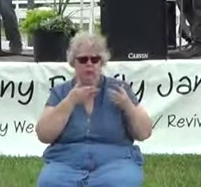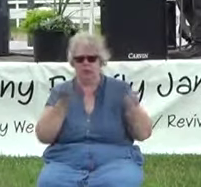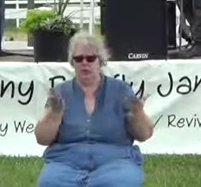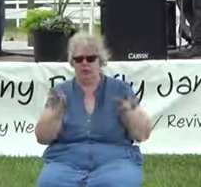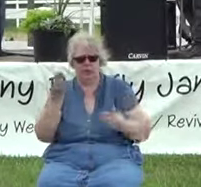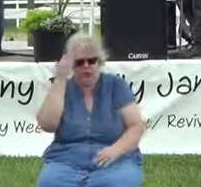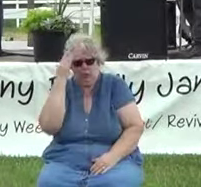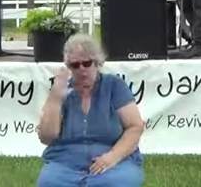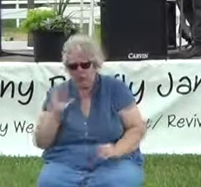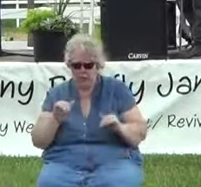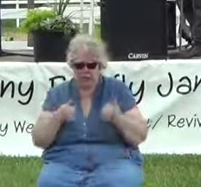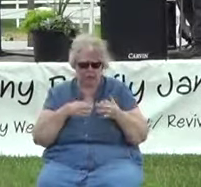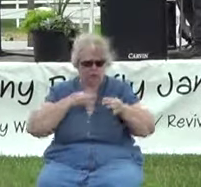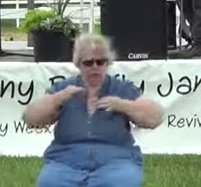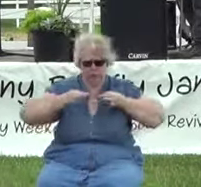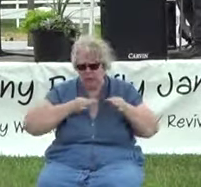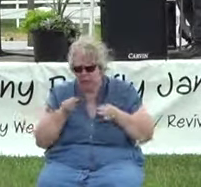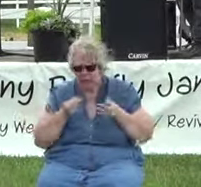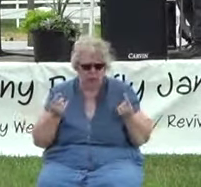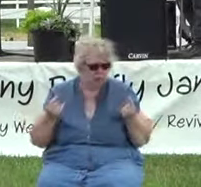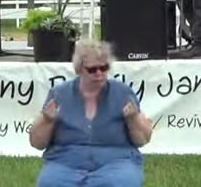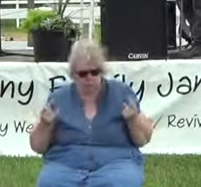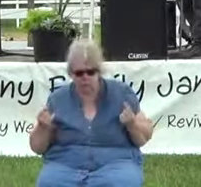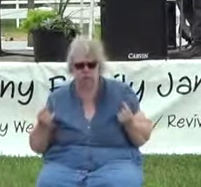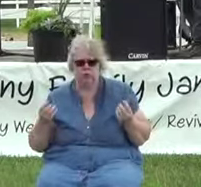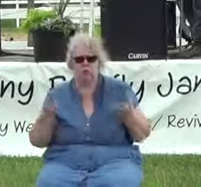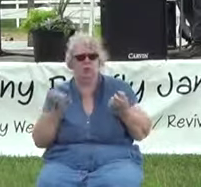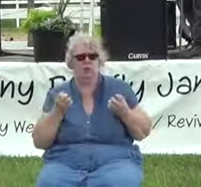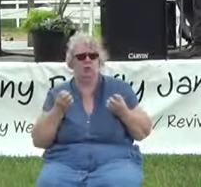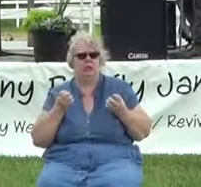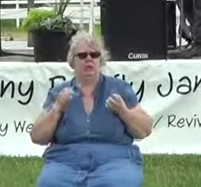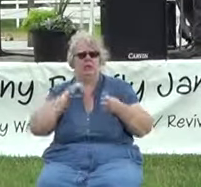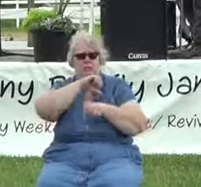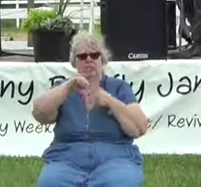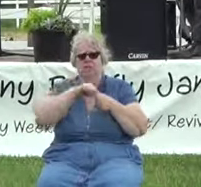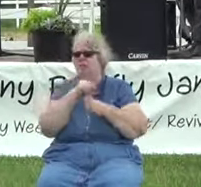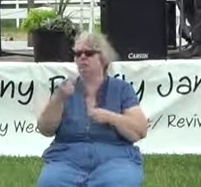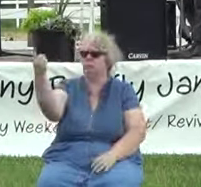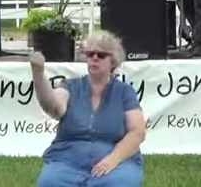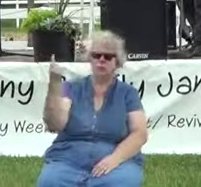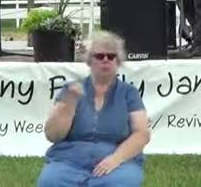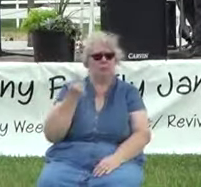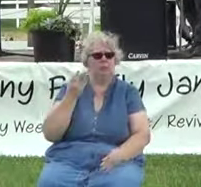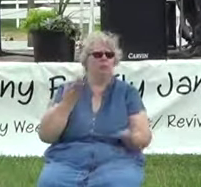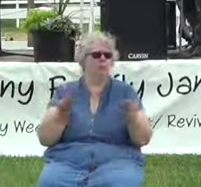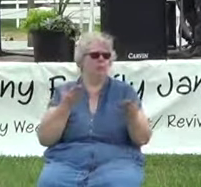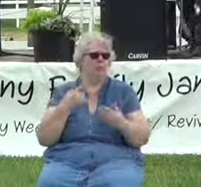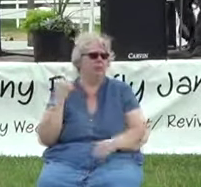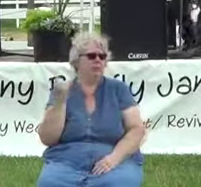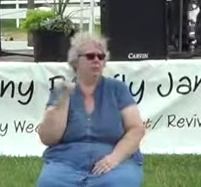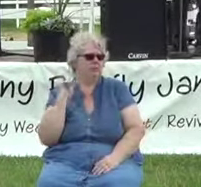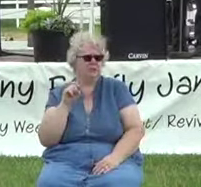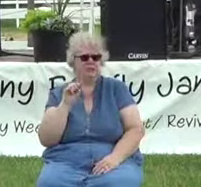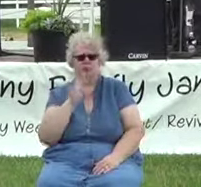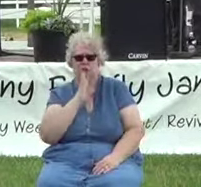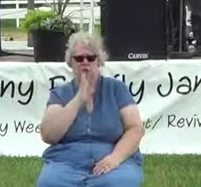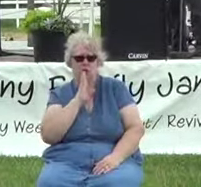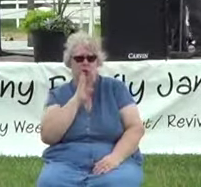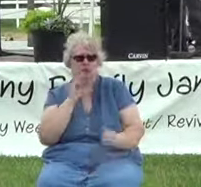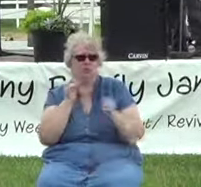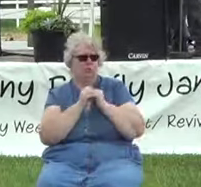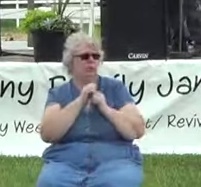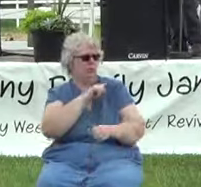it. You don't know which way to turn. And you want the fellowship, and you come out here, and maybe somebody needs to talk to you, or you need to